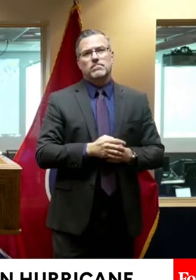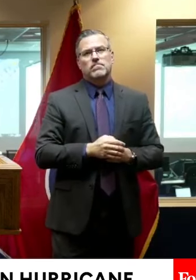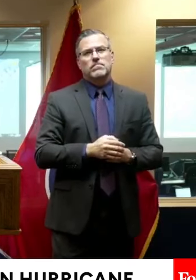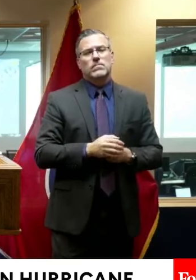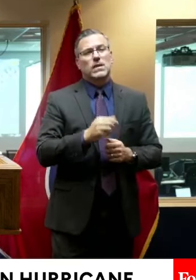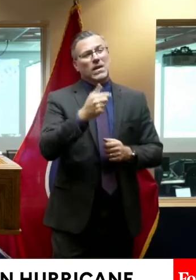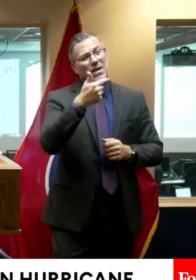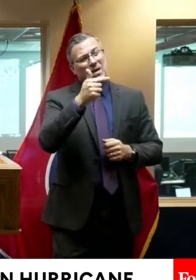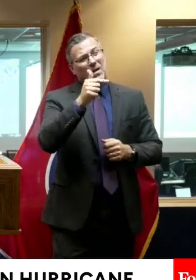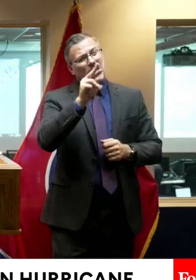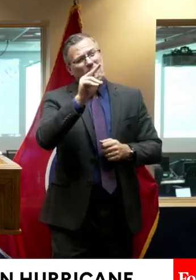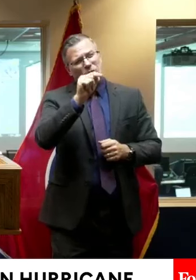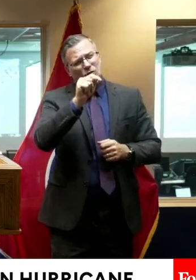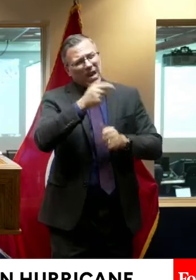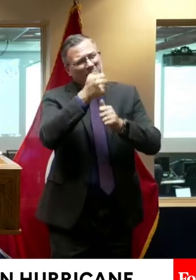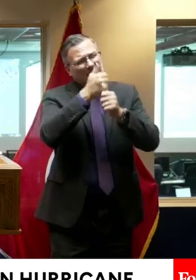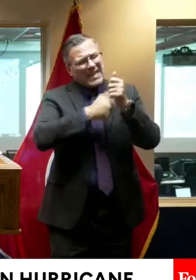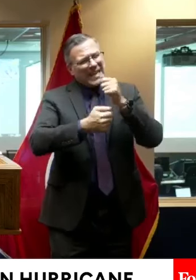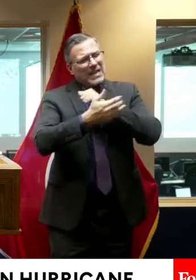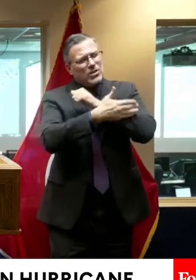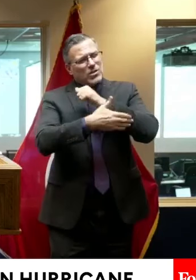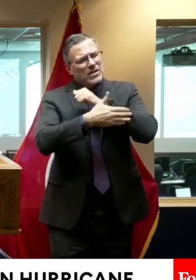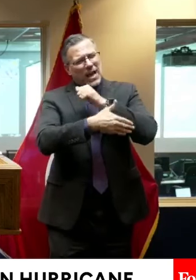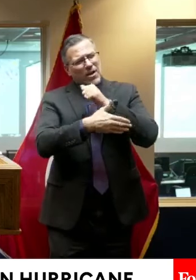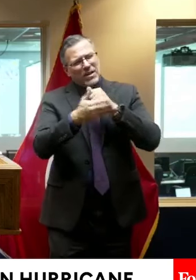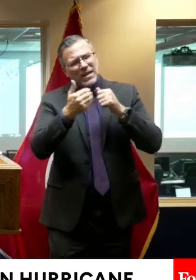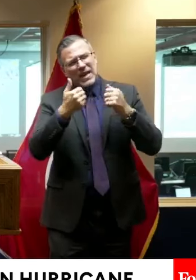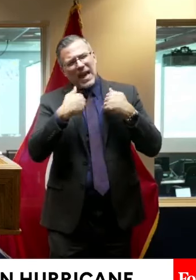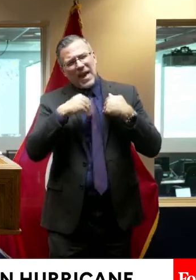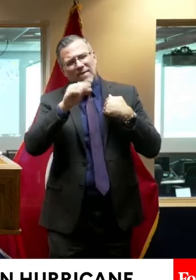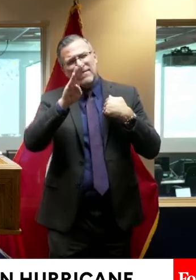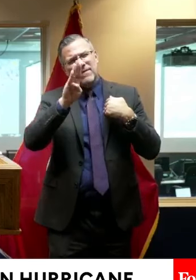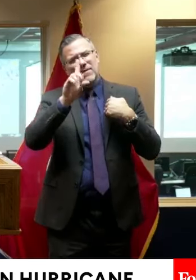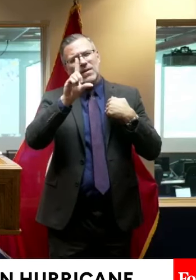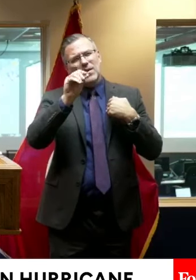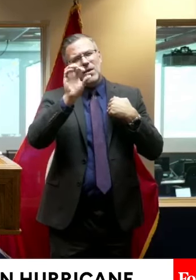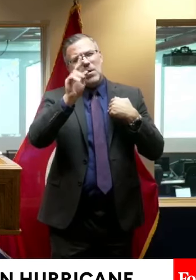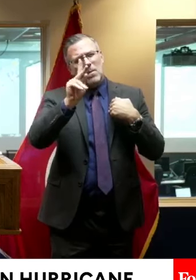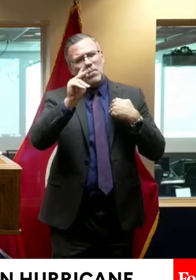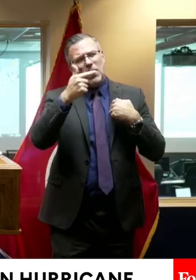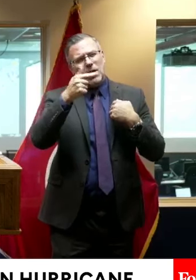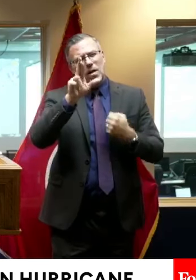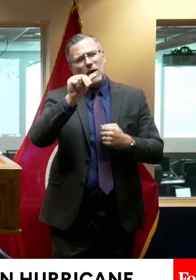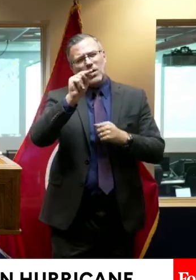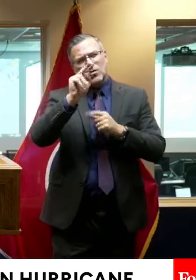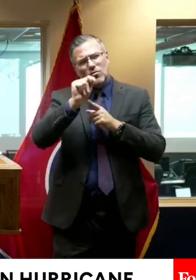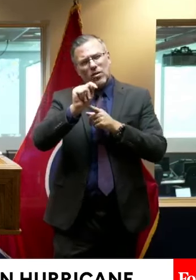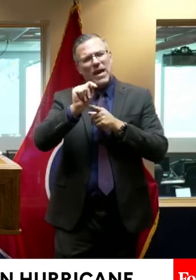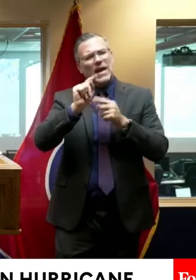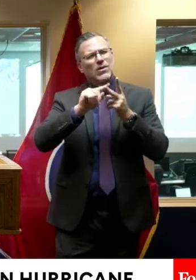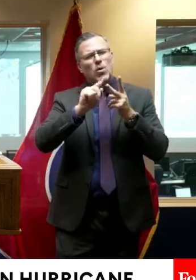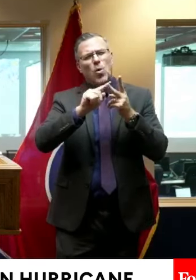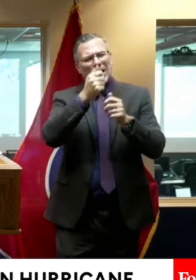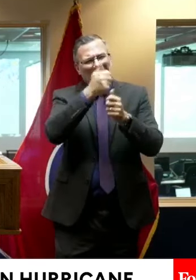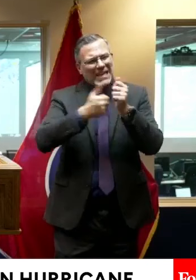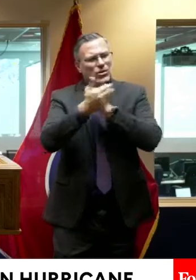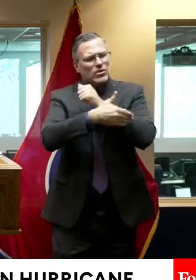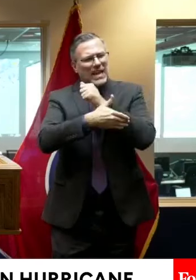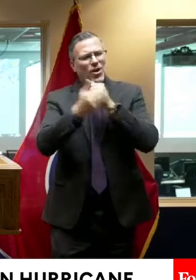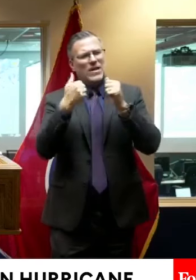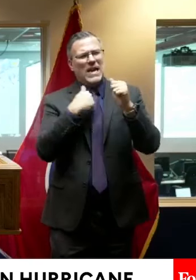will each county get like a block grant, or counties applying for specific, this is our specific need, we need X amount of money, how will it